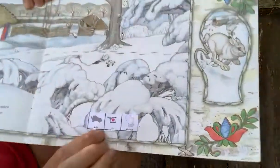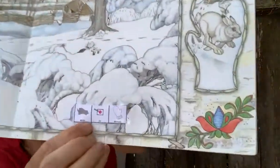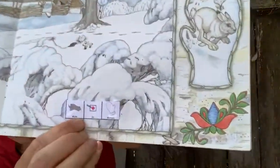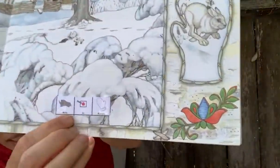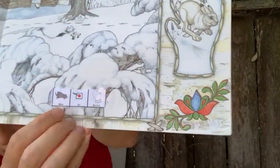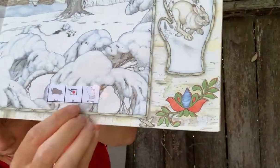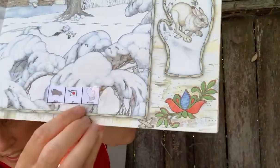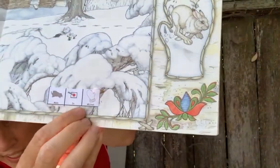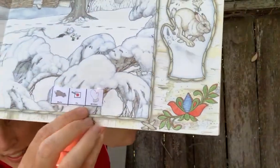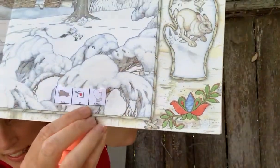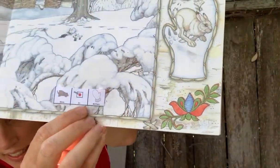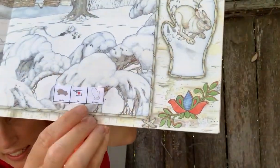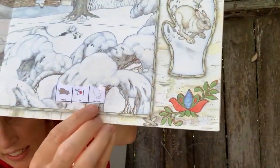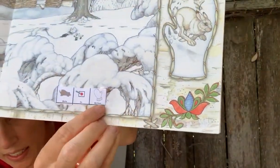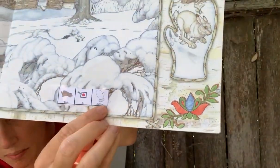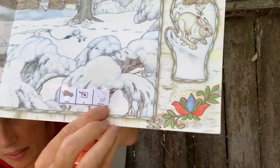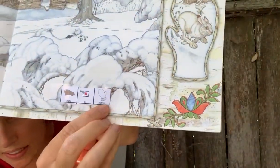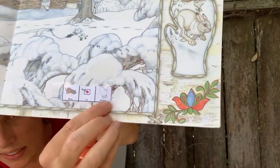mole in mitten.